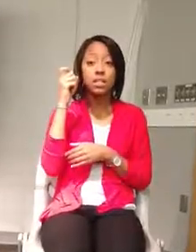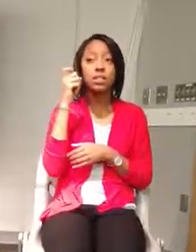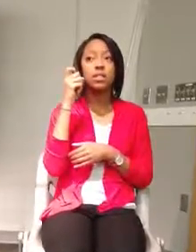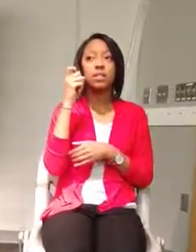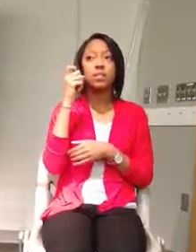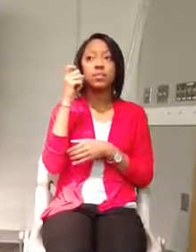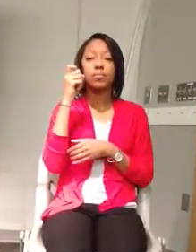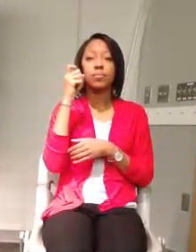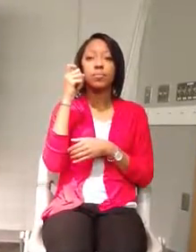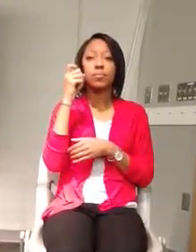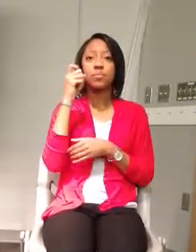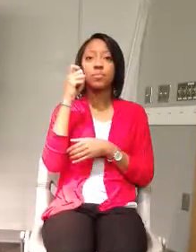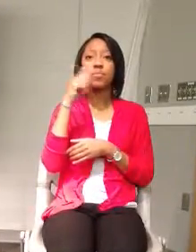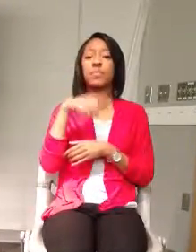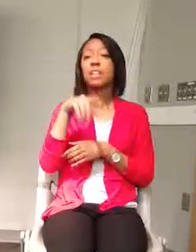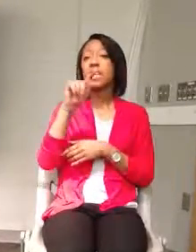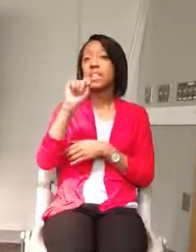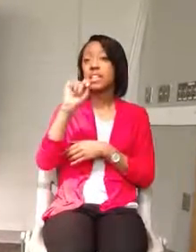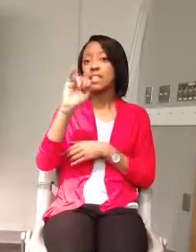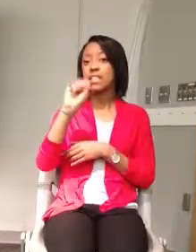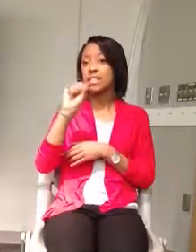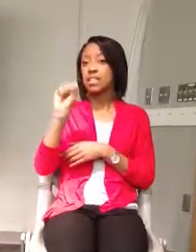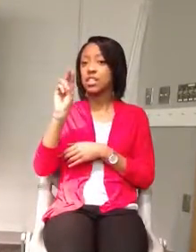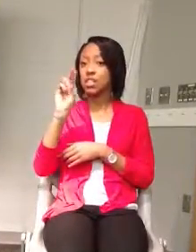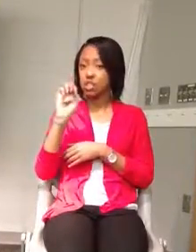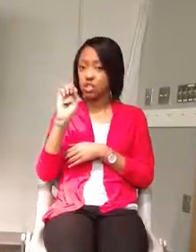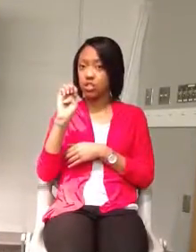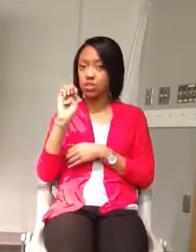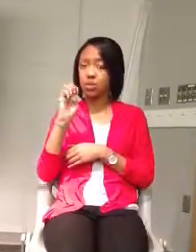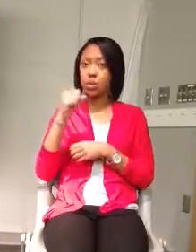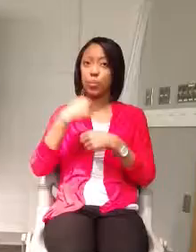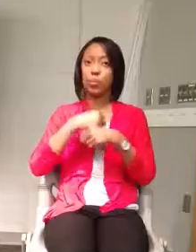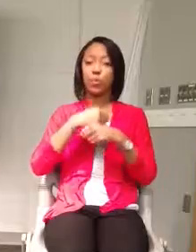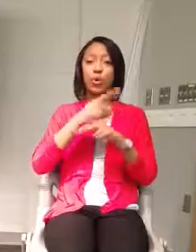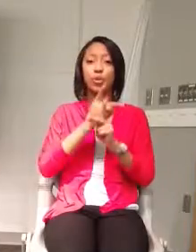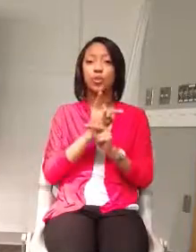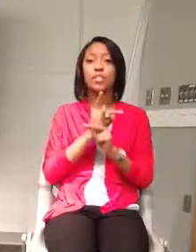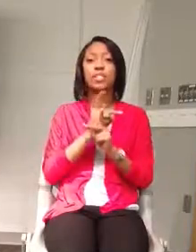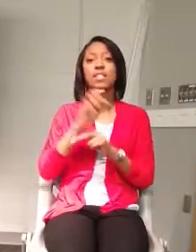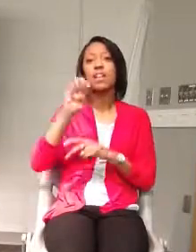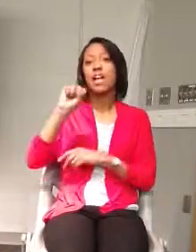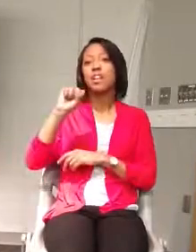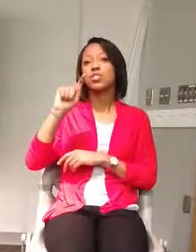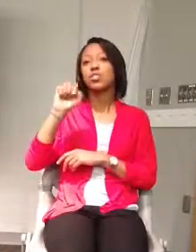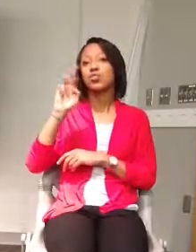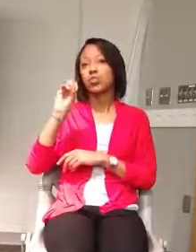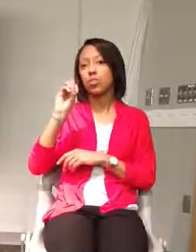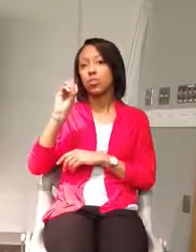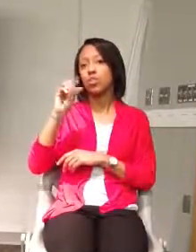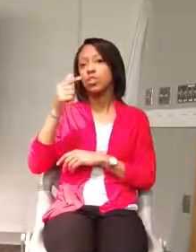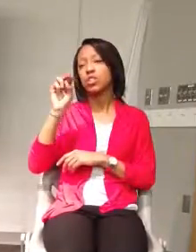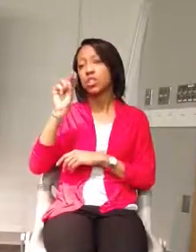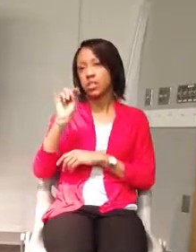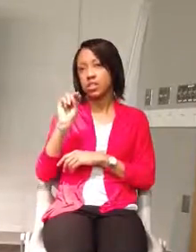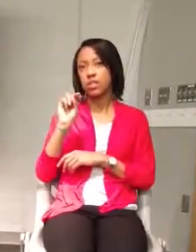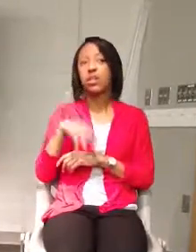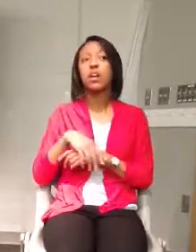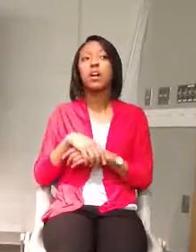adipose tissue produces estrogen. Estrogen, for individuals